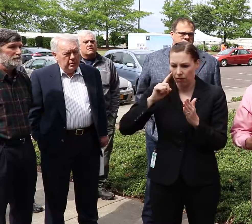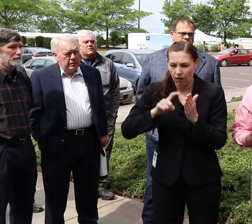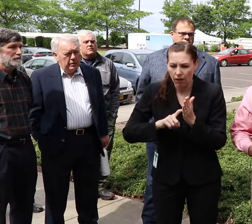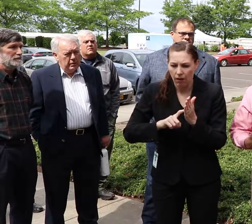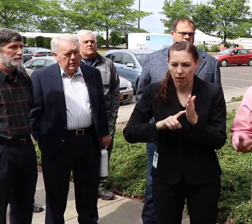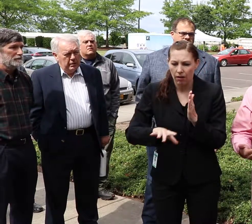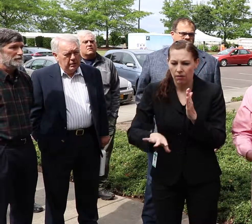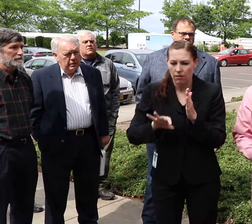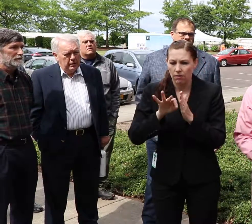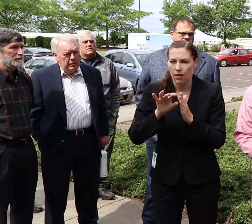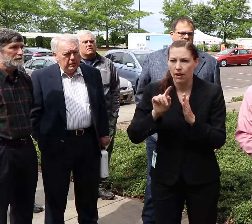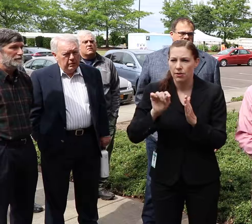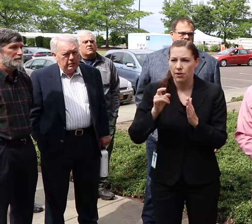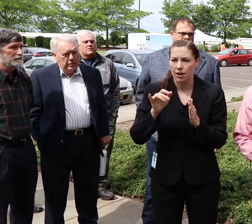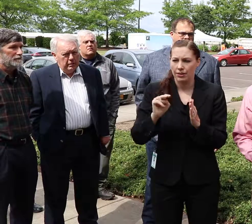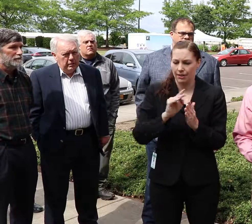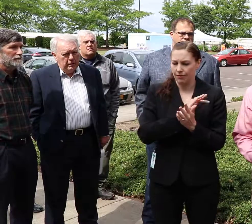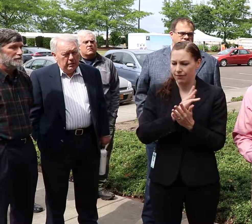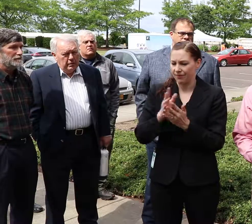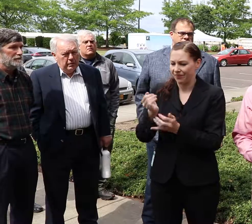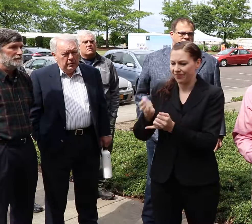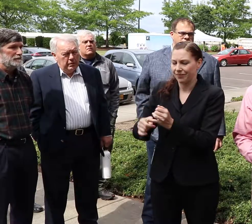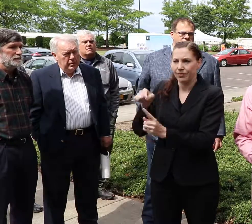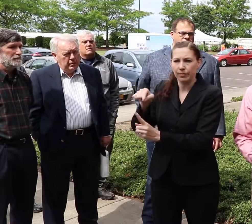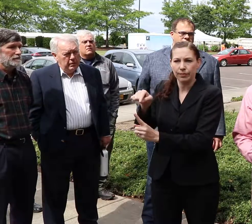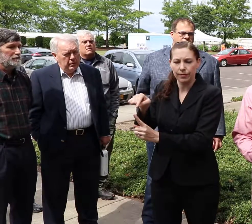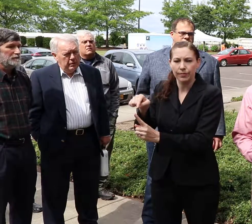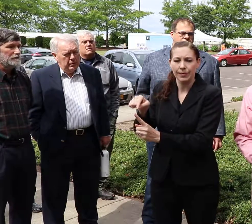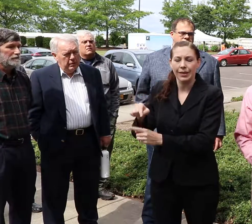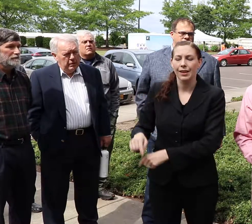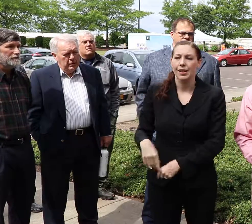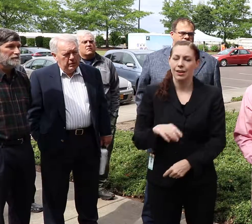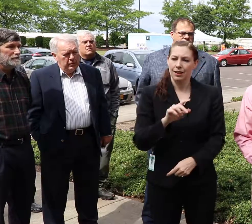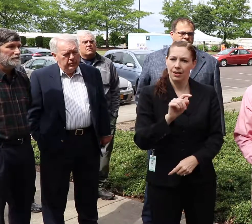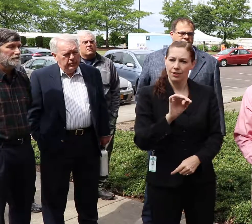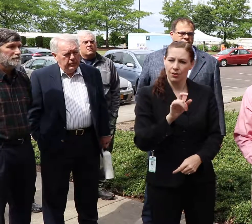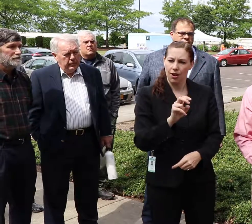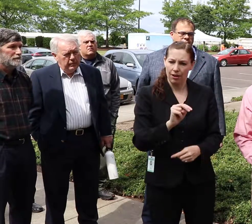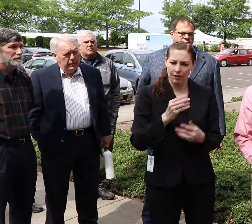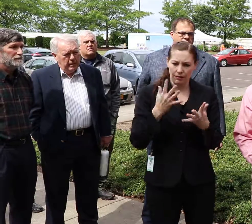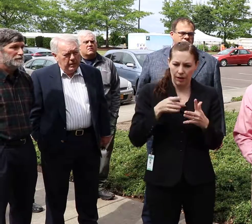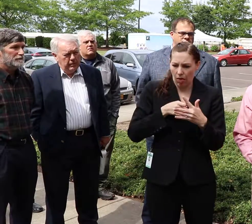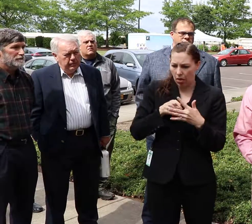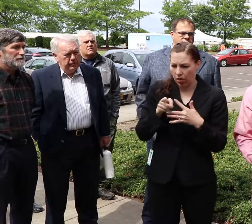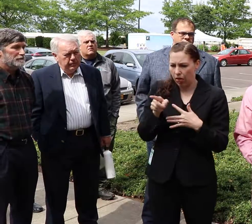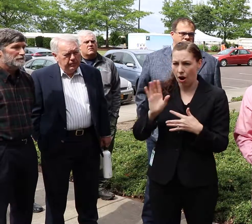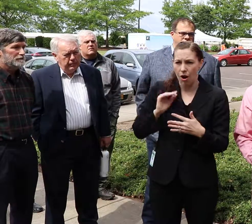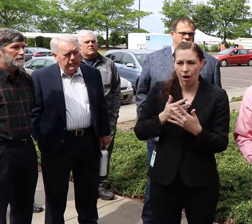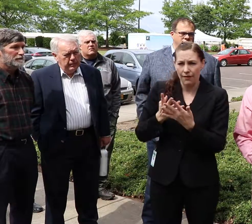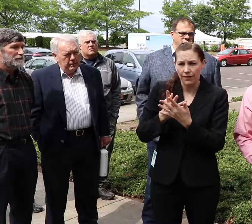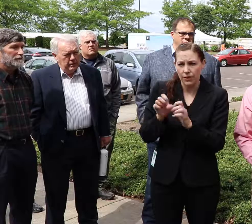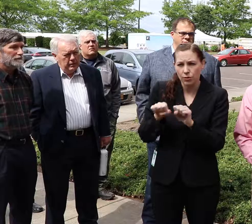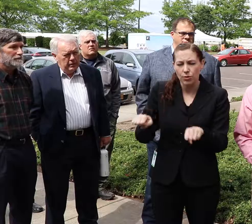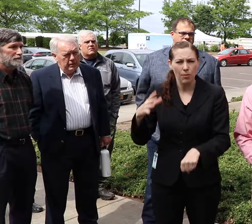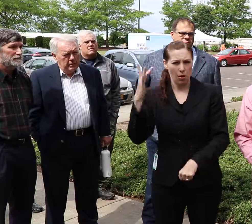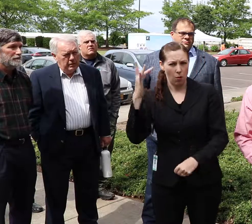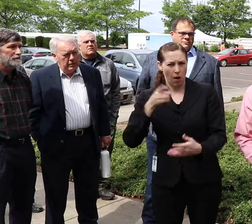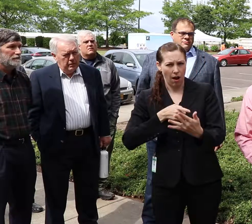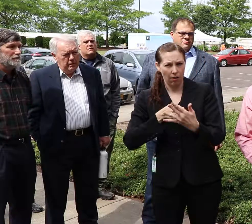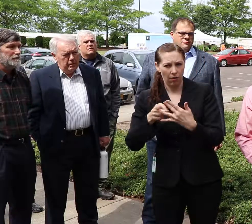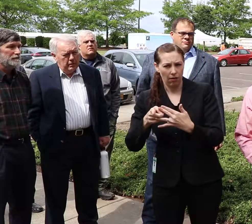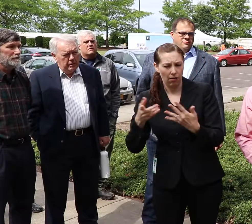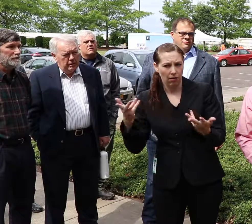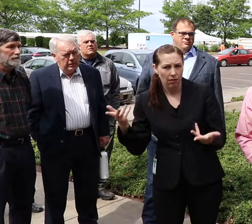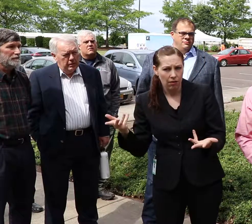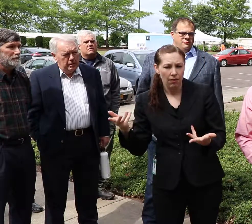toxins inside of our finished water, so that the toxins have gotten past our filtration system. We don't know why that is. We